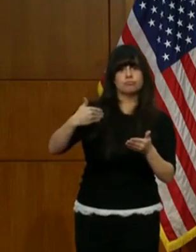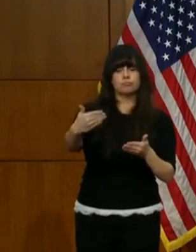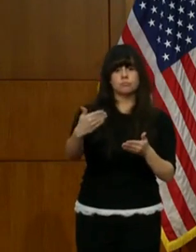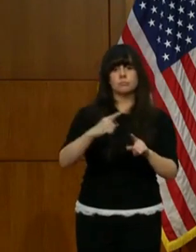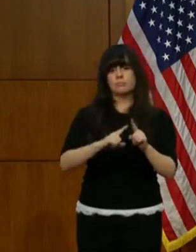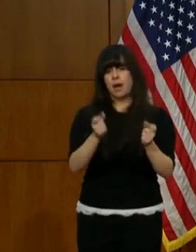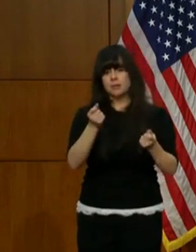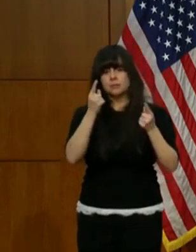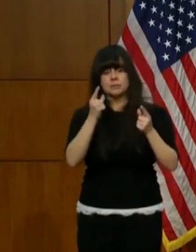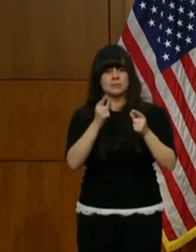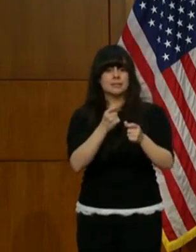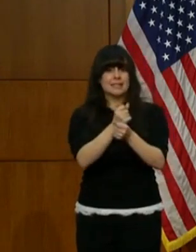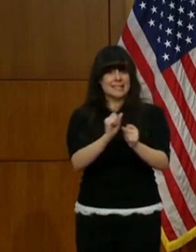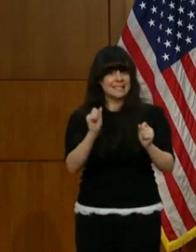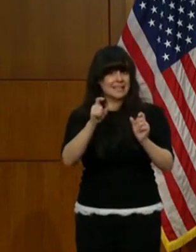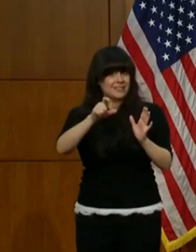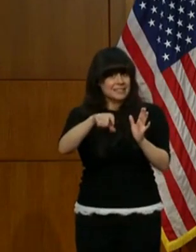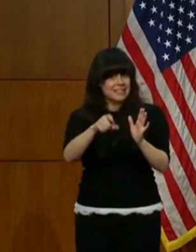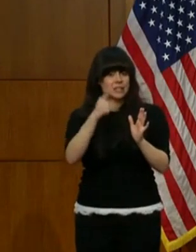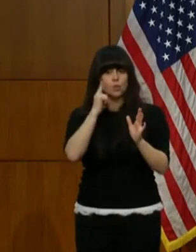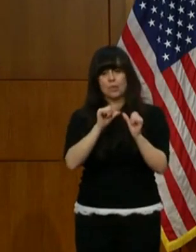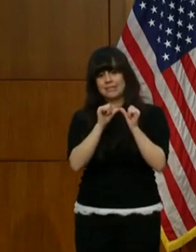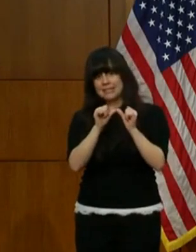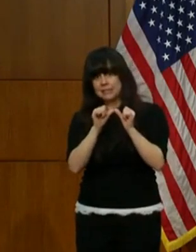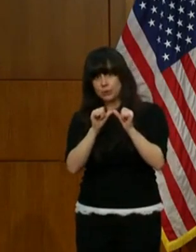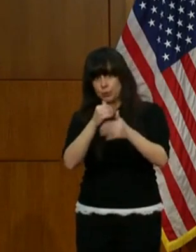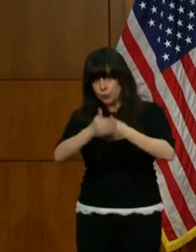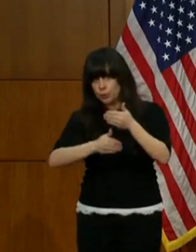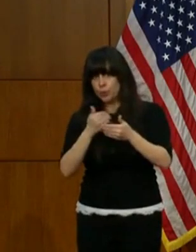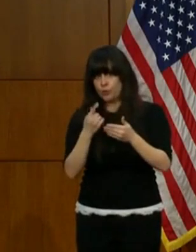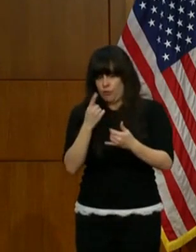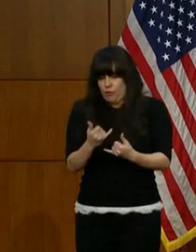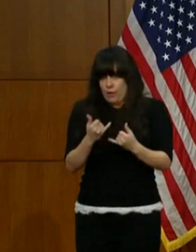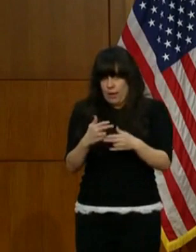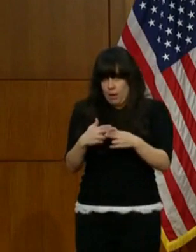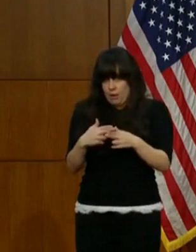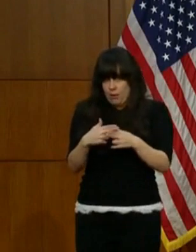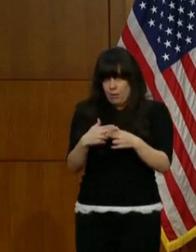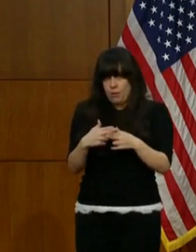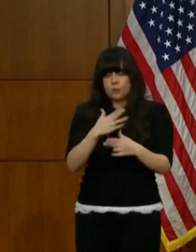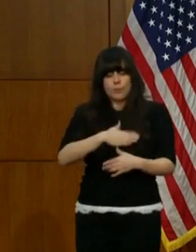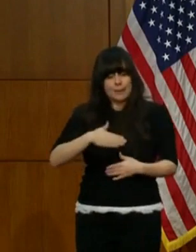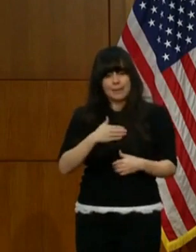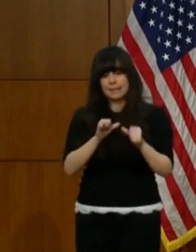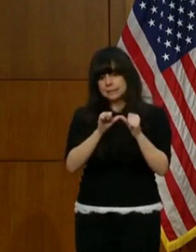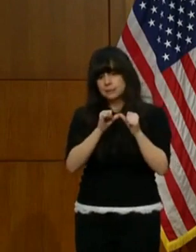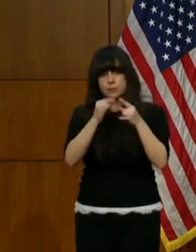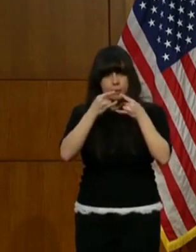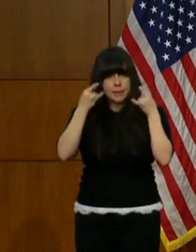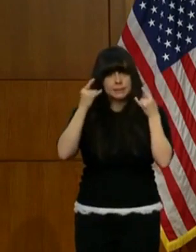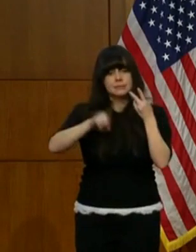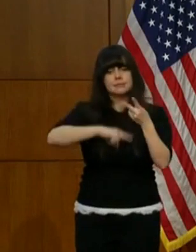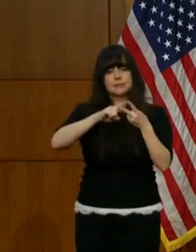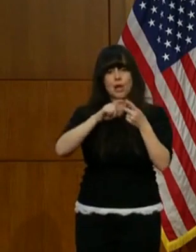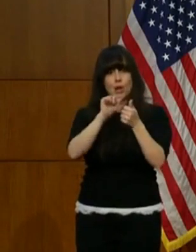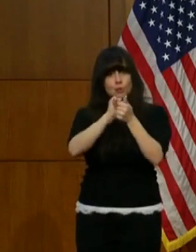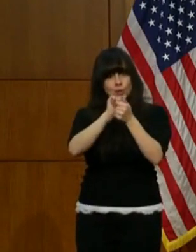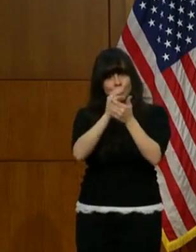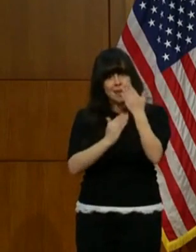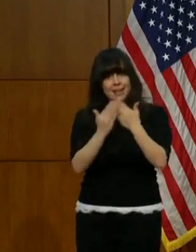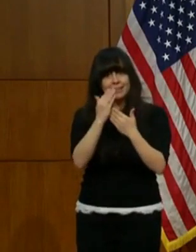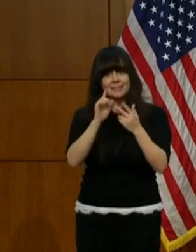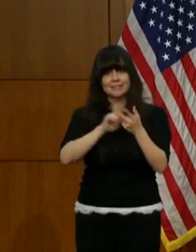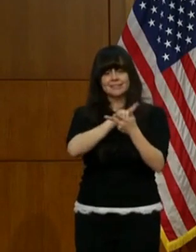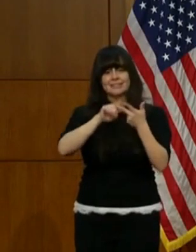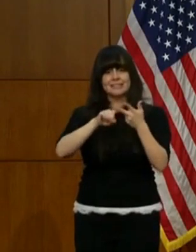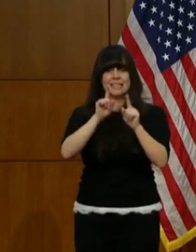safety needs will stay in place for the foreseeable future. Wear a mask, wash your hands, maintain